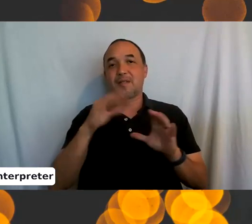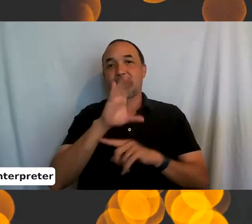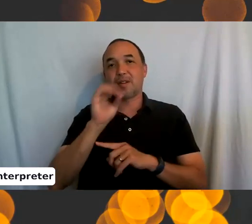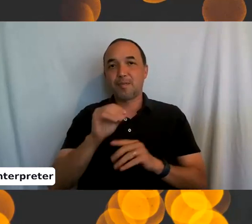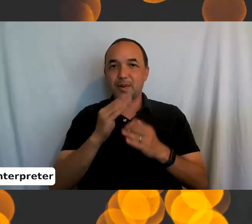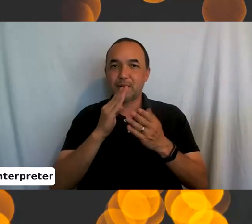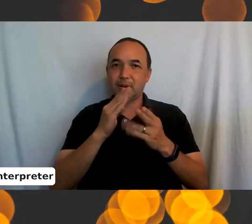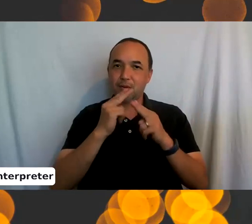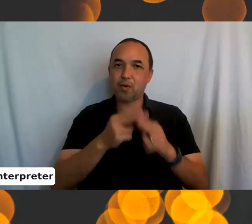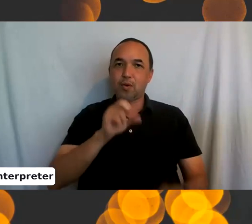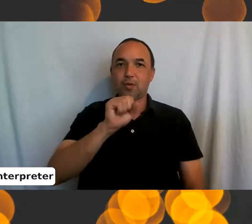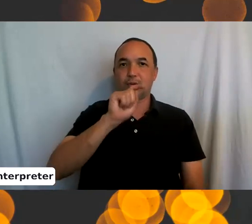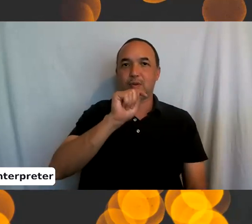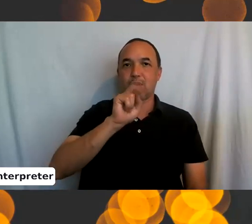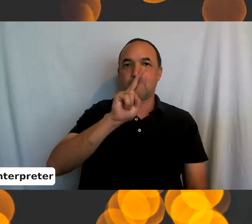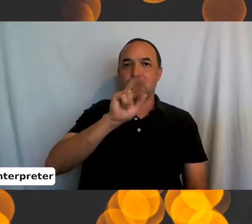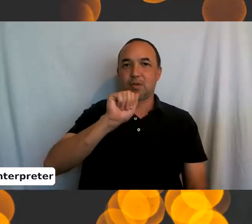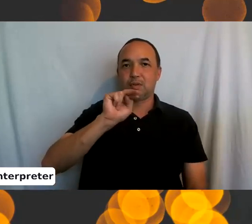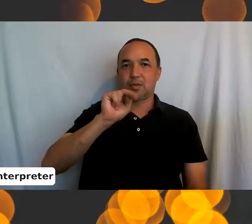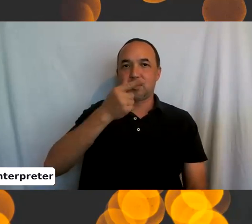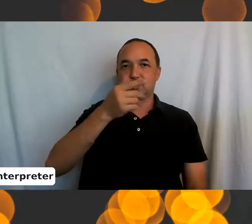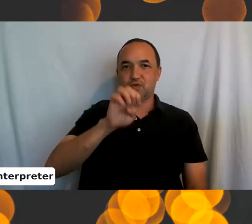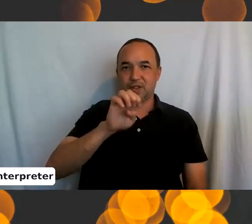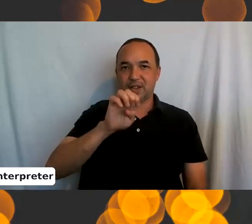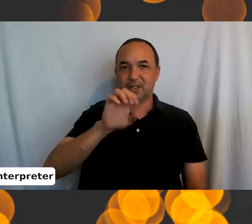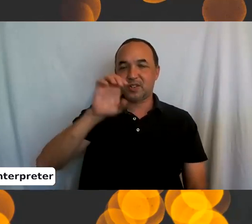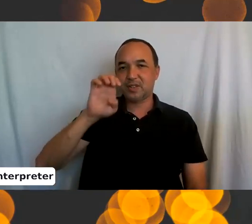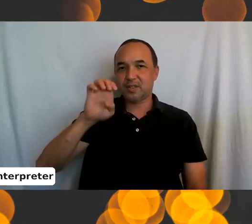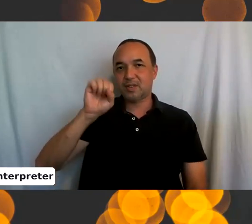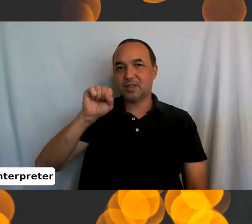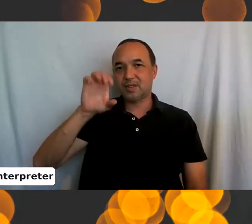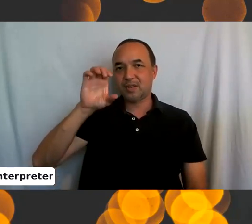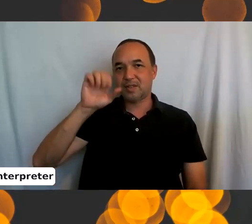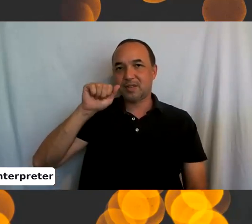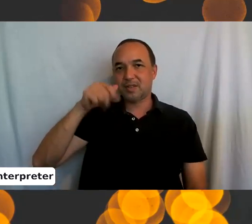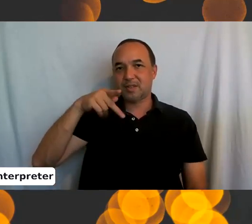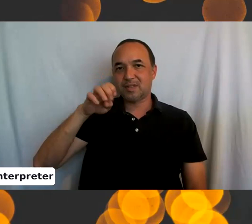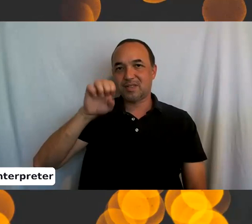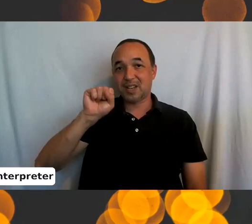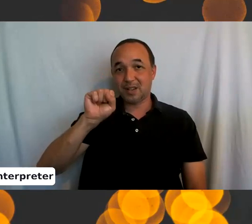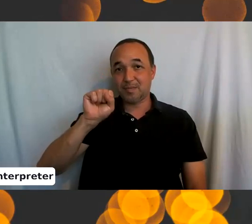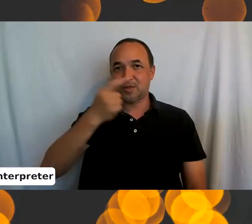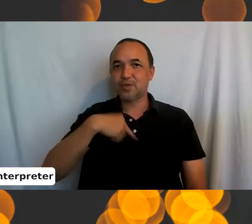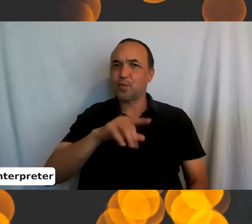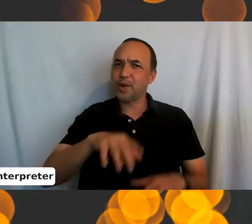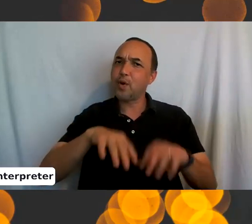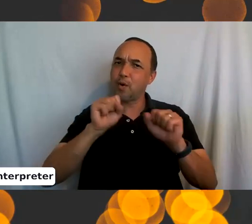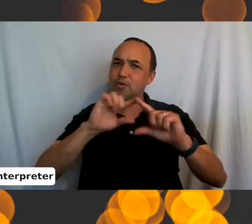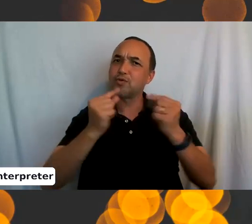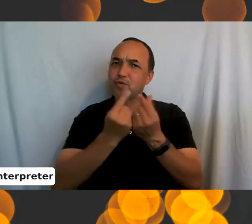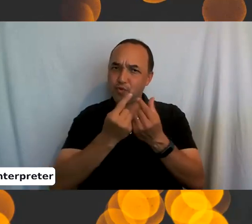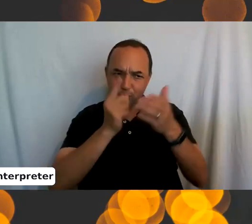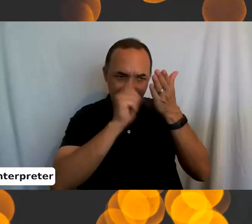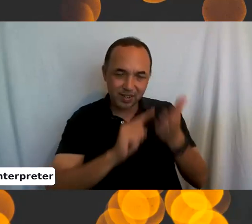with. We do like group investigations all over the country, all over the world really, but a lot of people, there are these